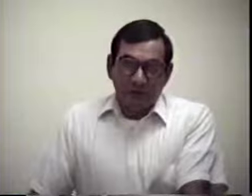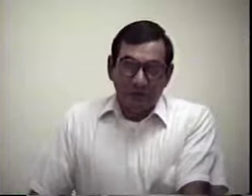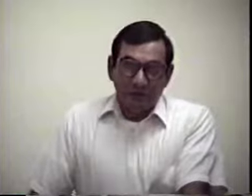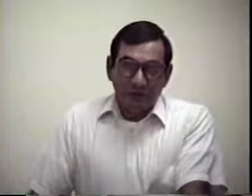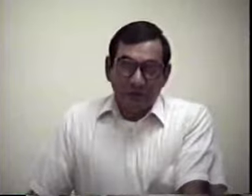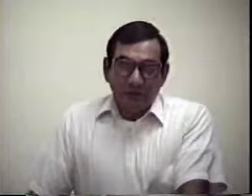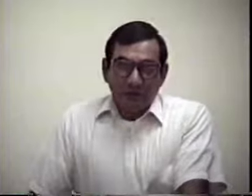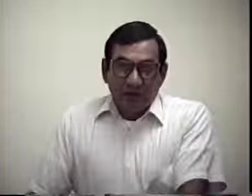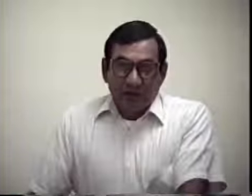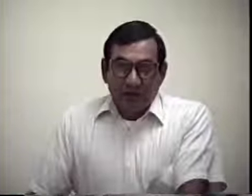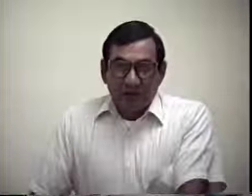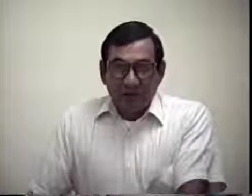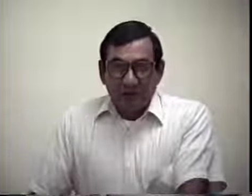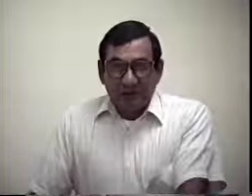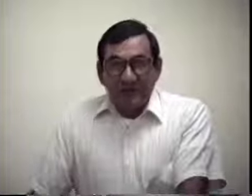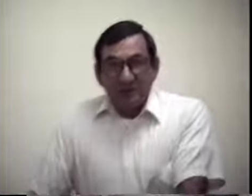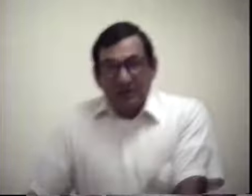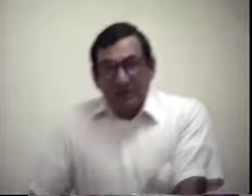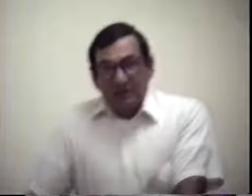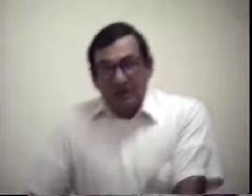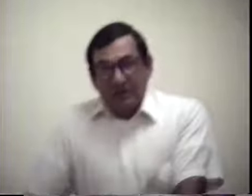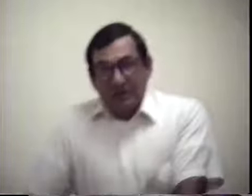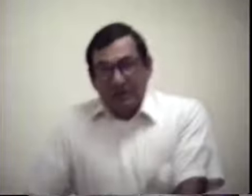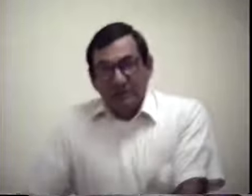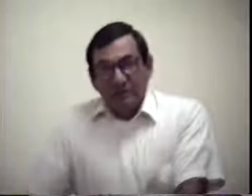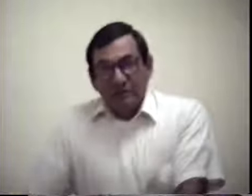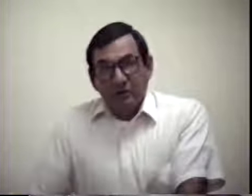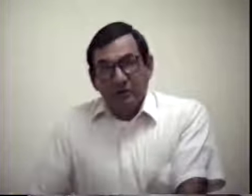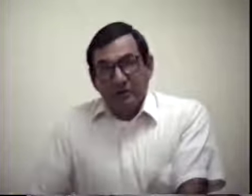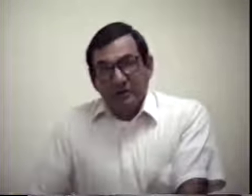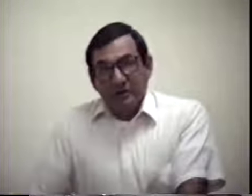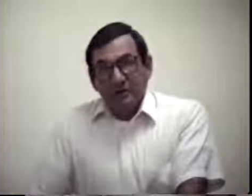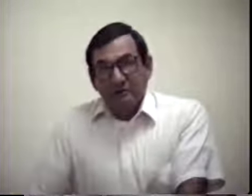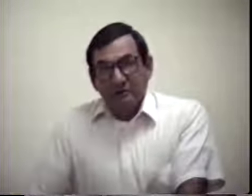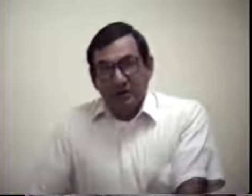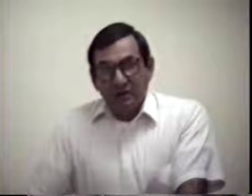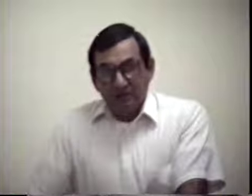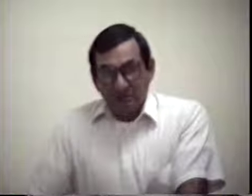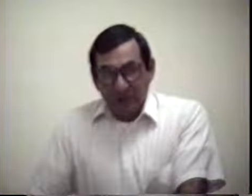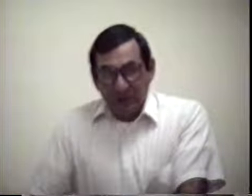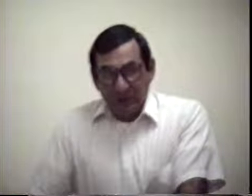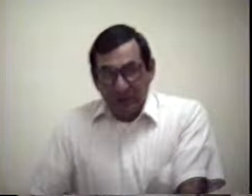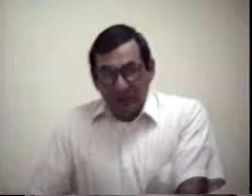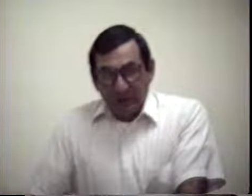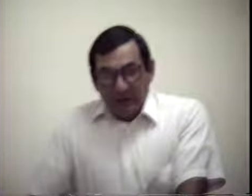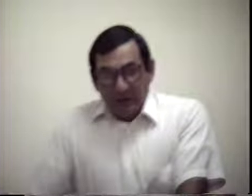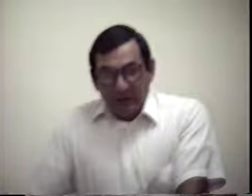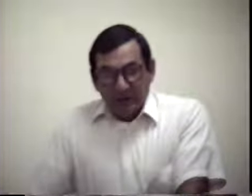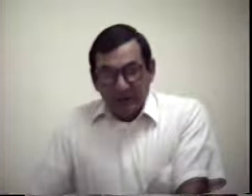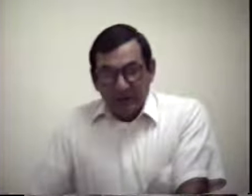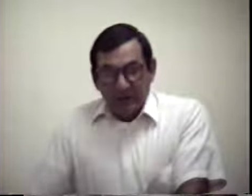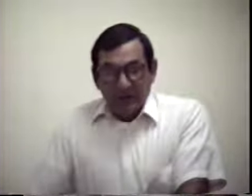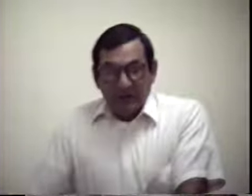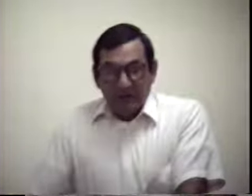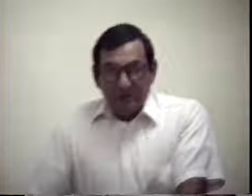schools. And I have been passing it on to the 3rd and 4th graders in that school also. And we've enjoyed doing